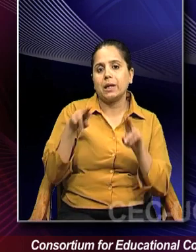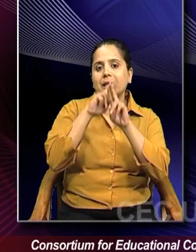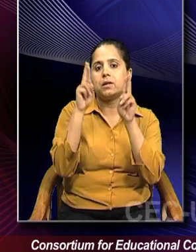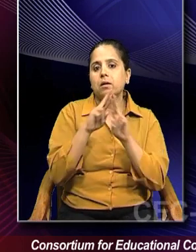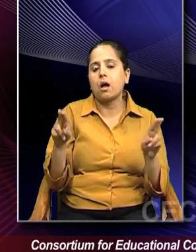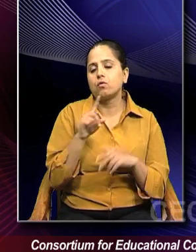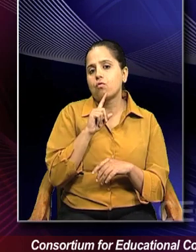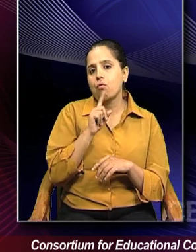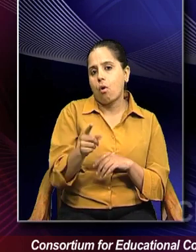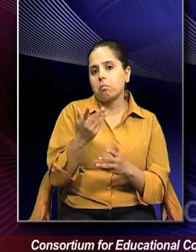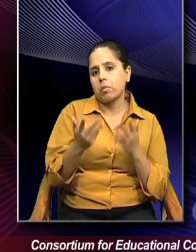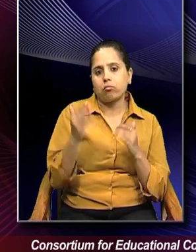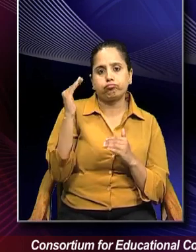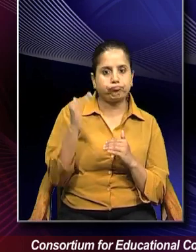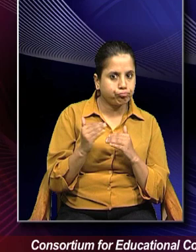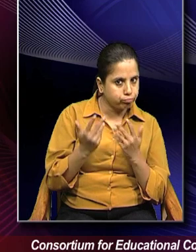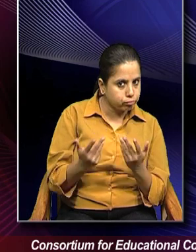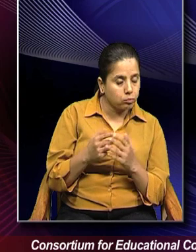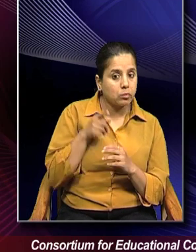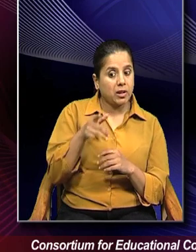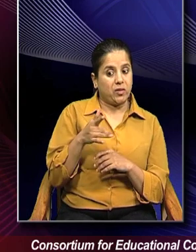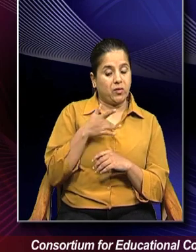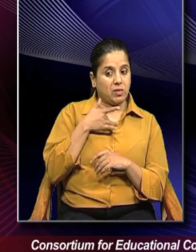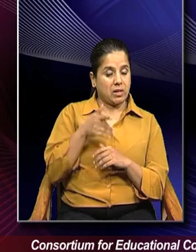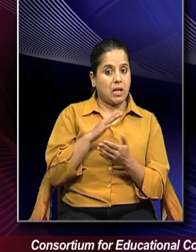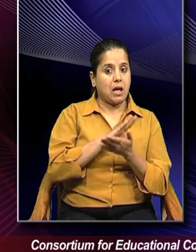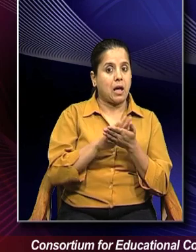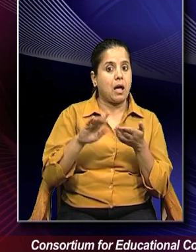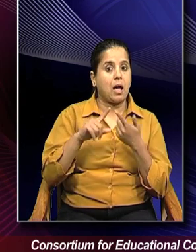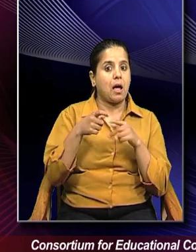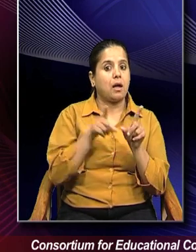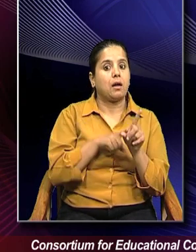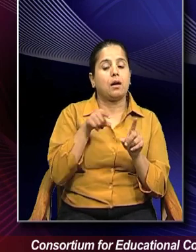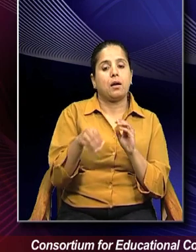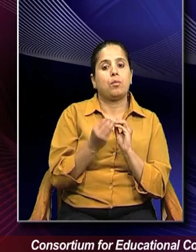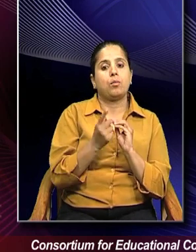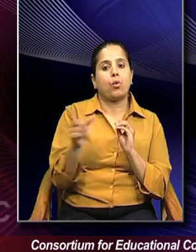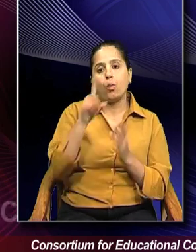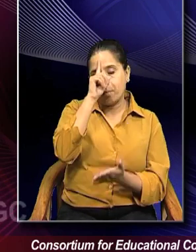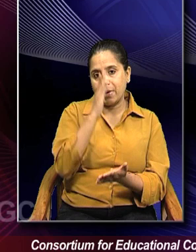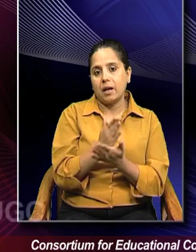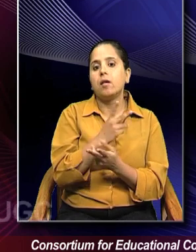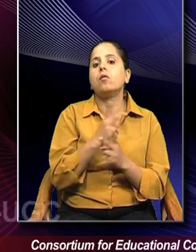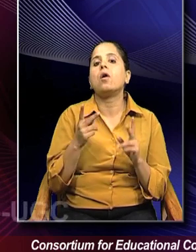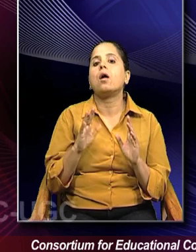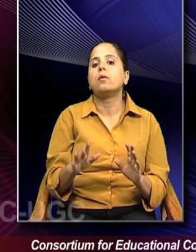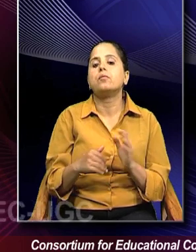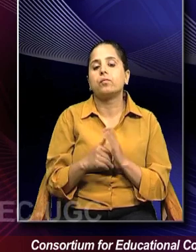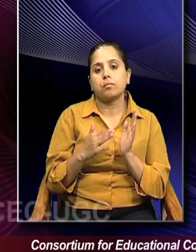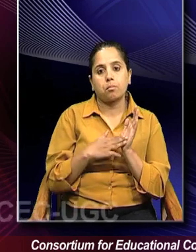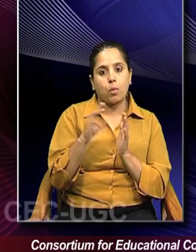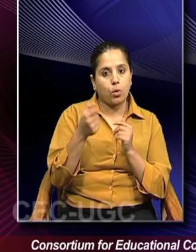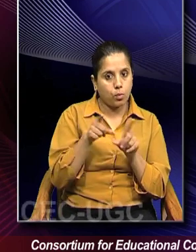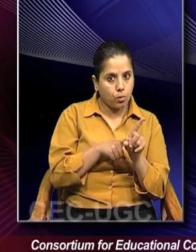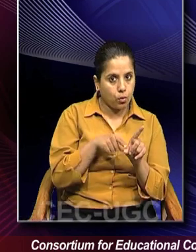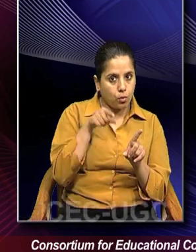international order. So, in that sense, Hadley-Bull was a believer in monopoly